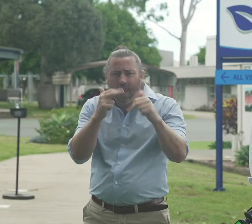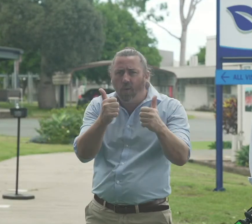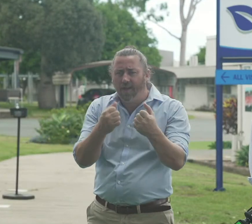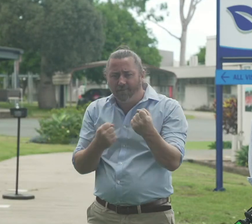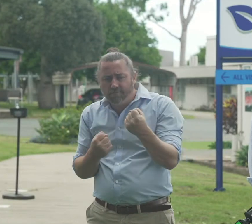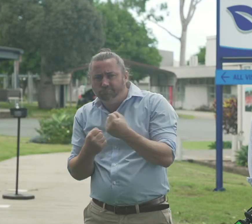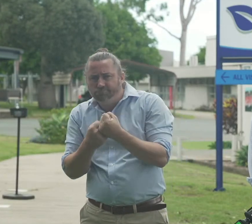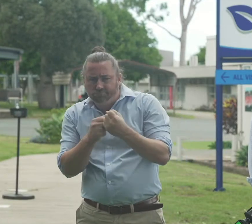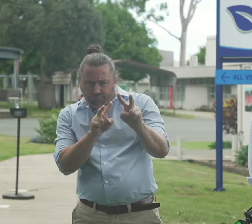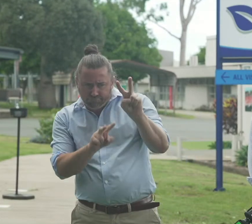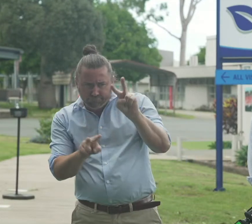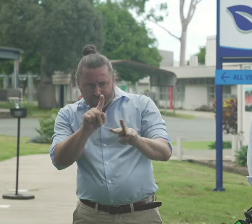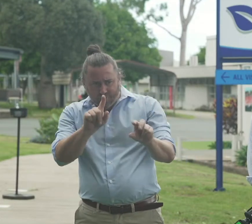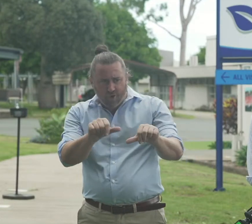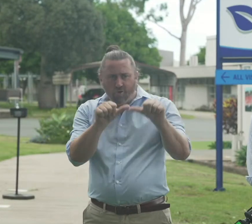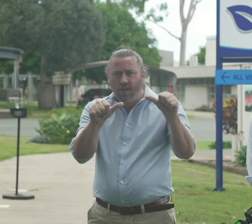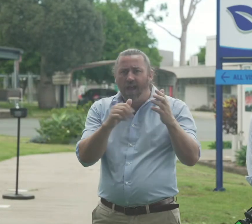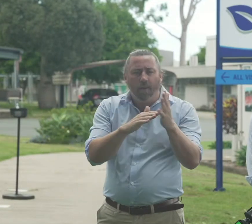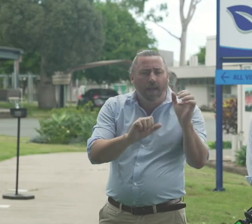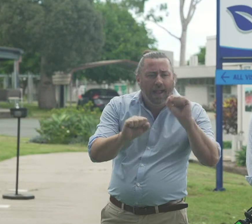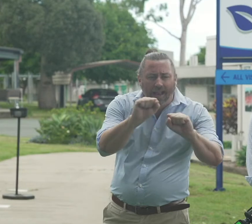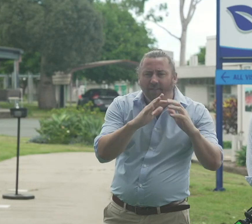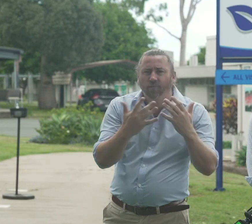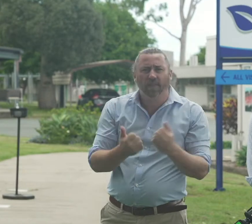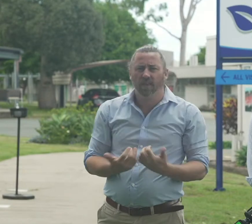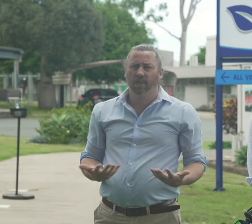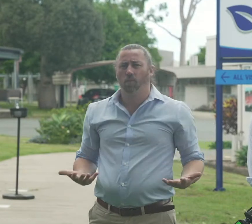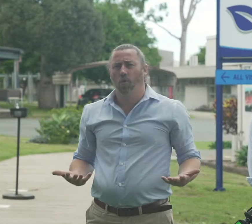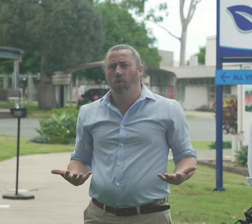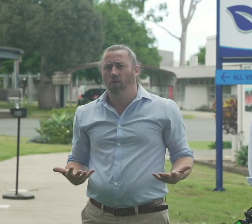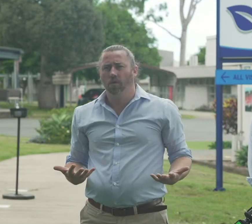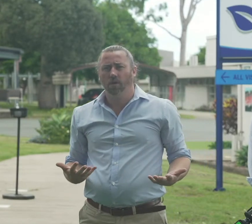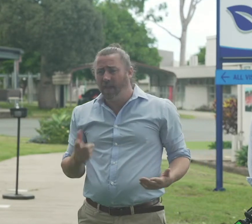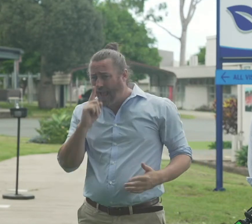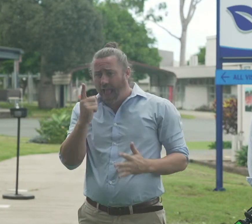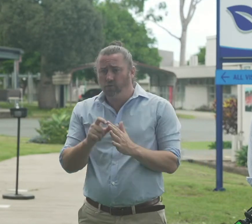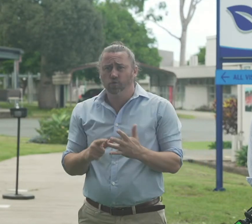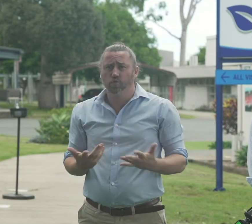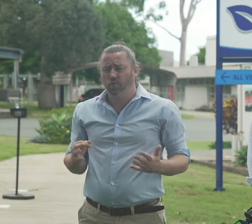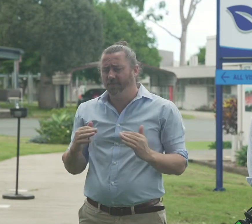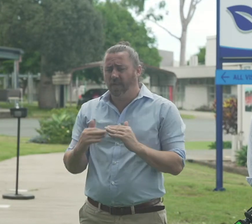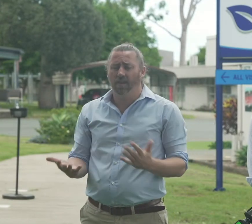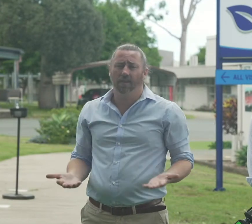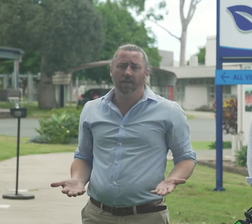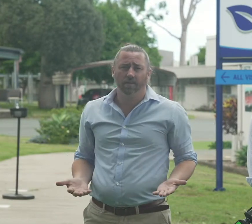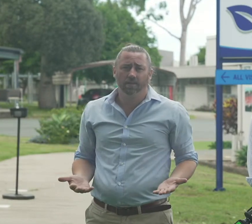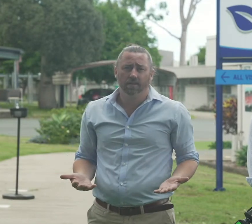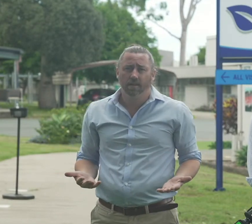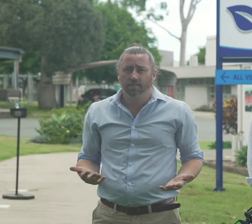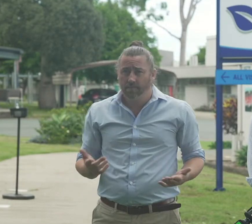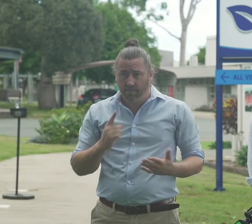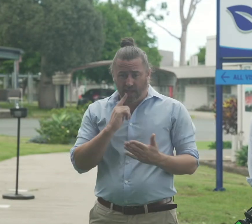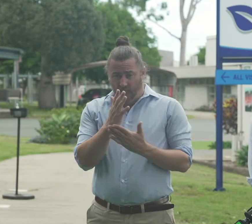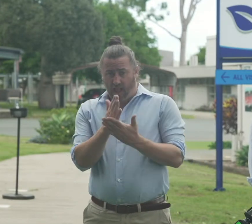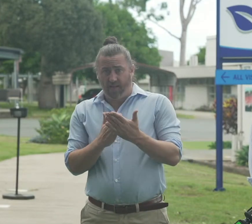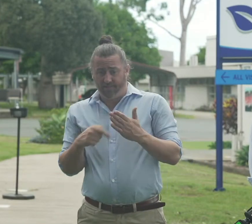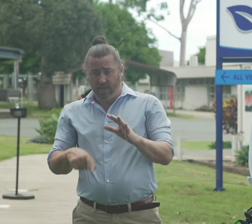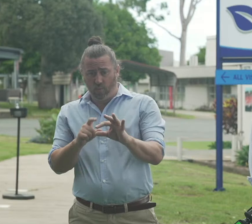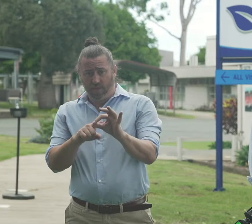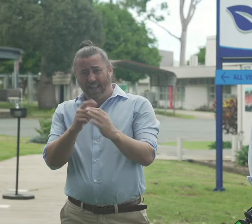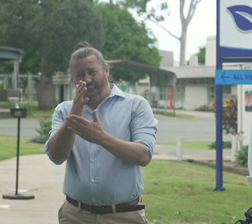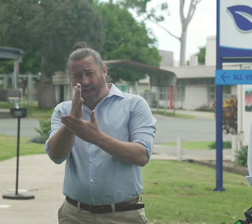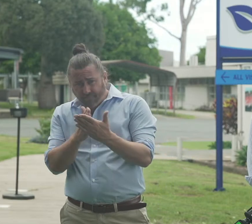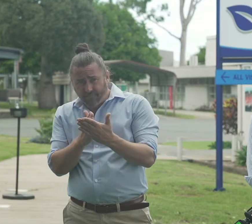that they are used to and frankly they deserve. You've just heard about half of our deaths have been in aged